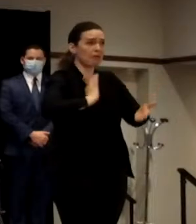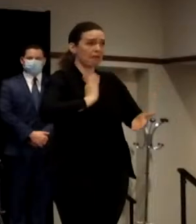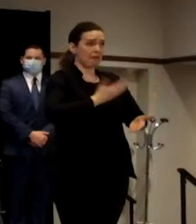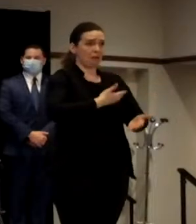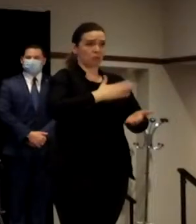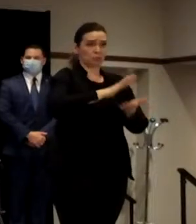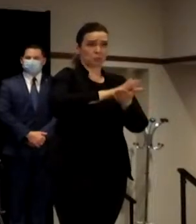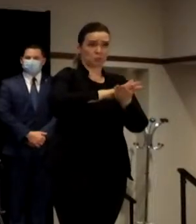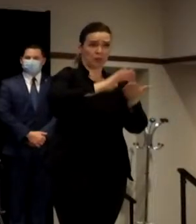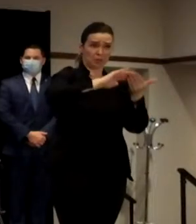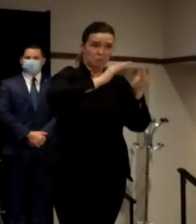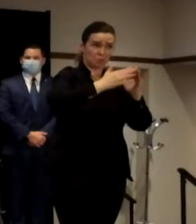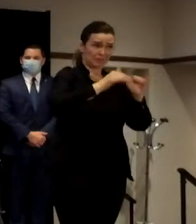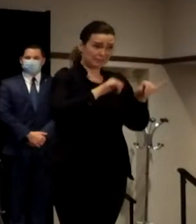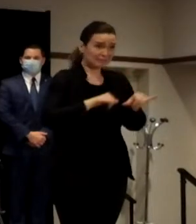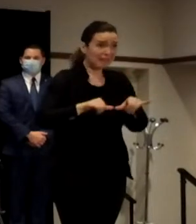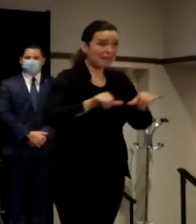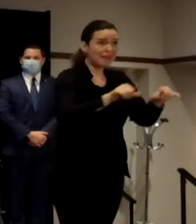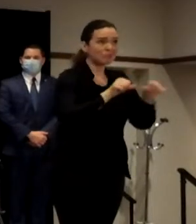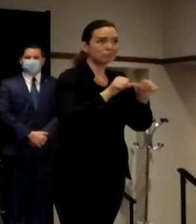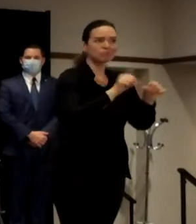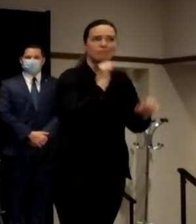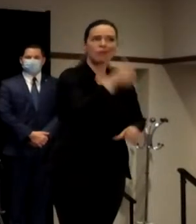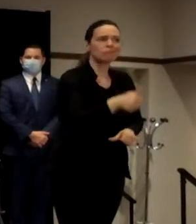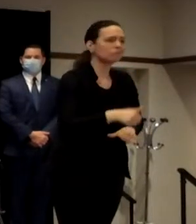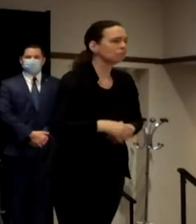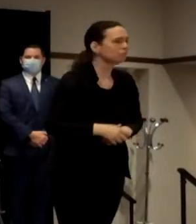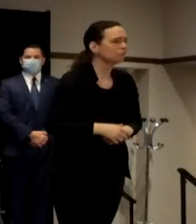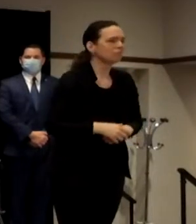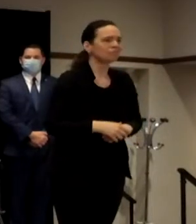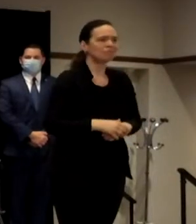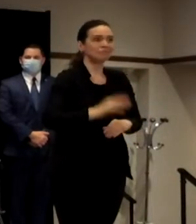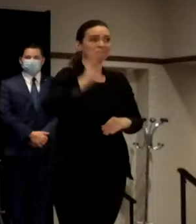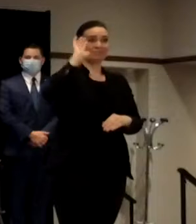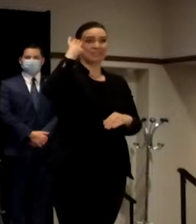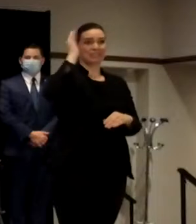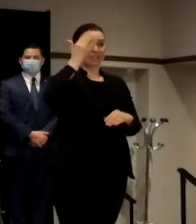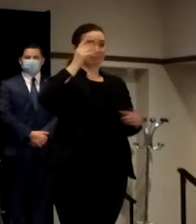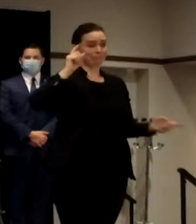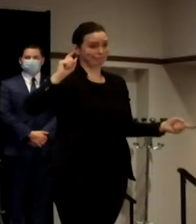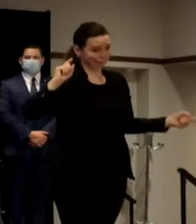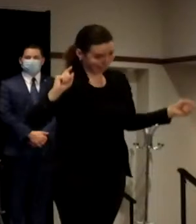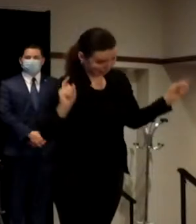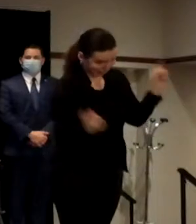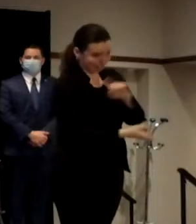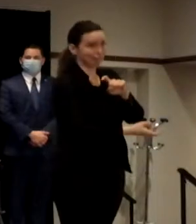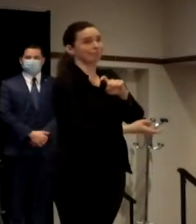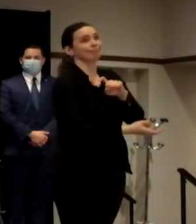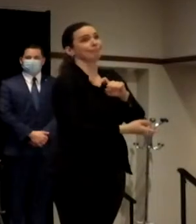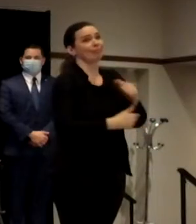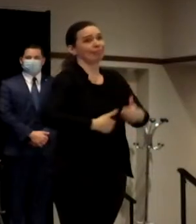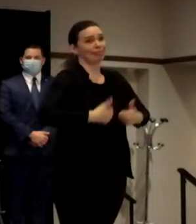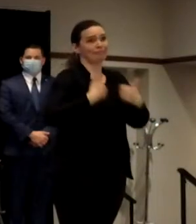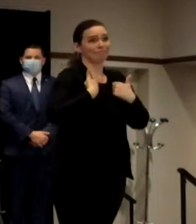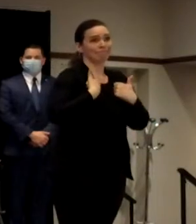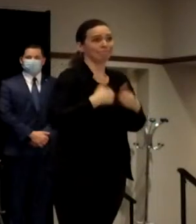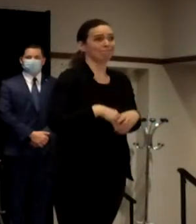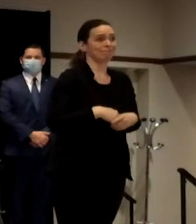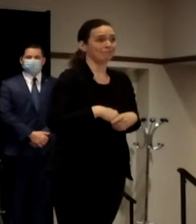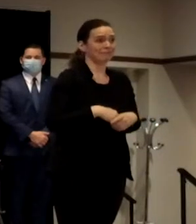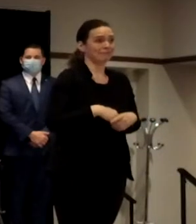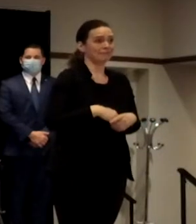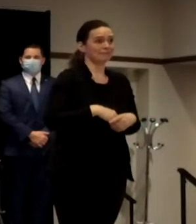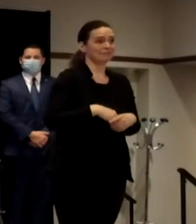school, but if you take an average, that seems like a true finding also. Discontinuation of